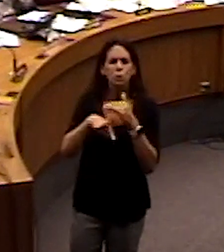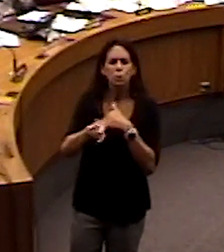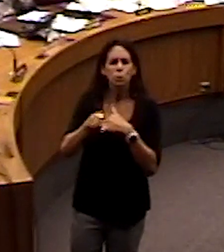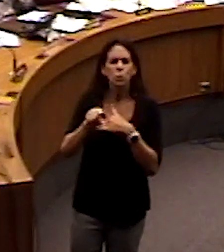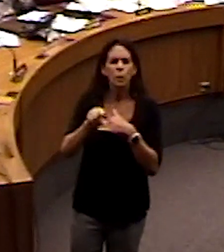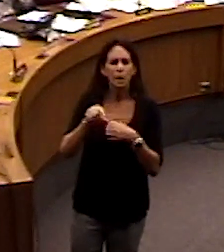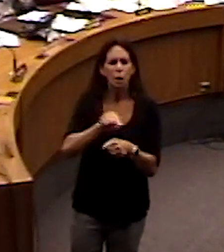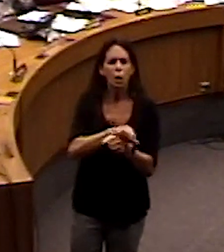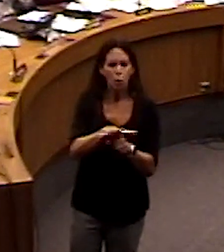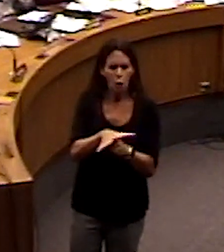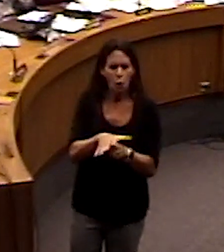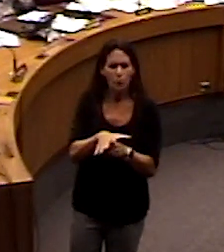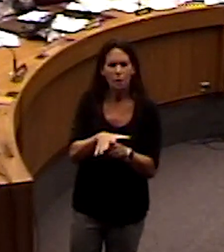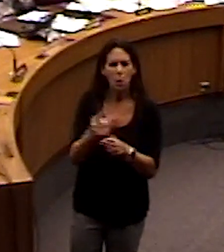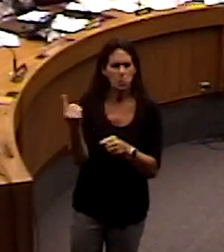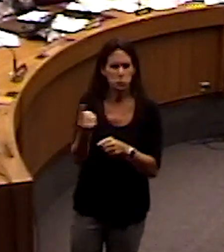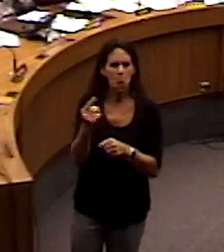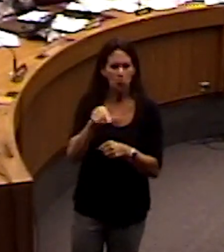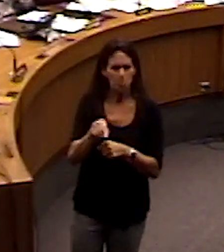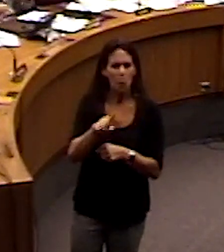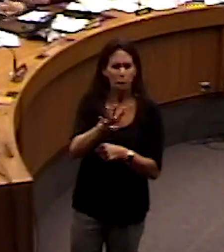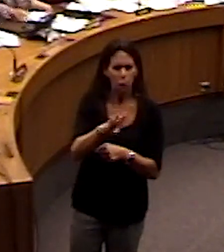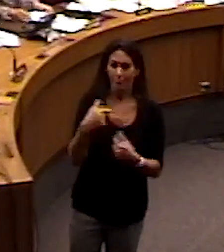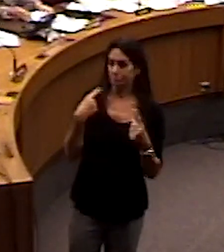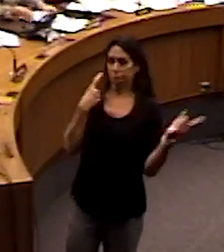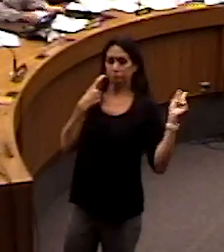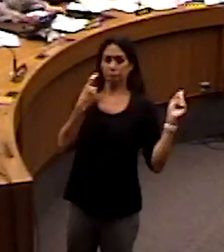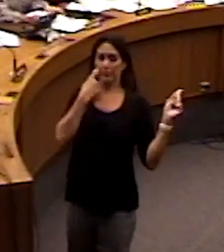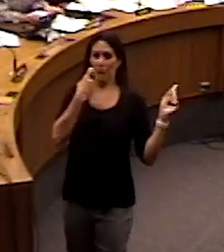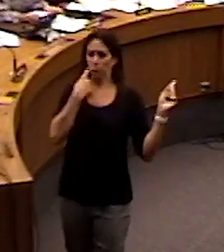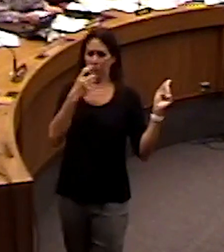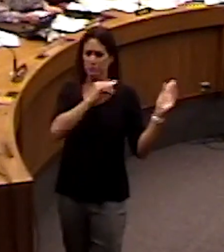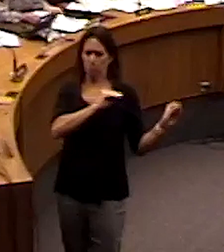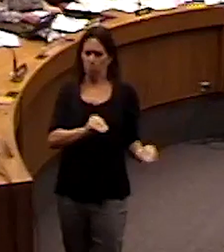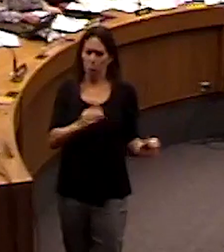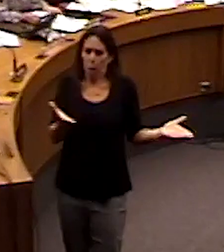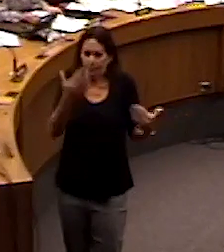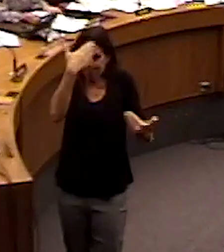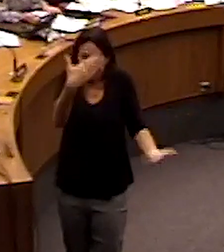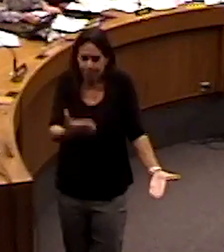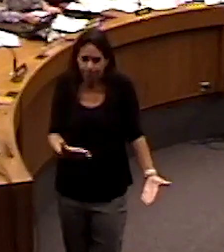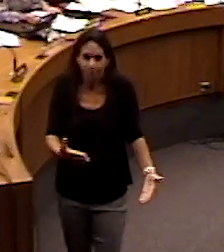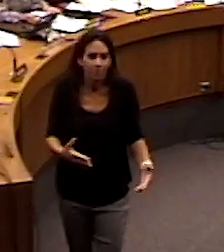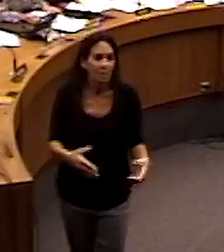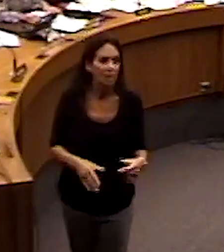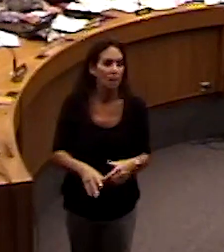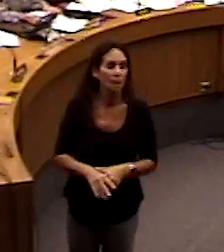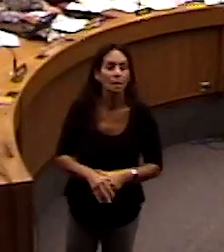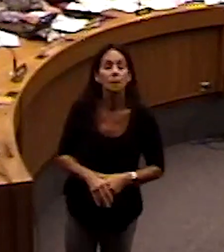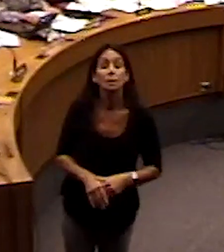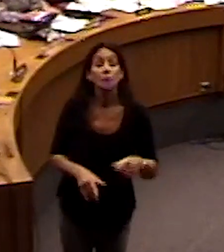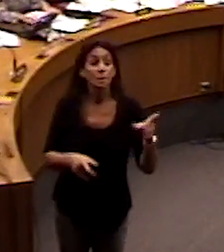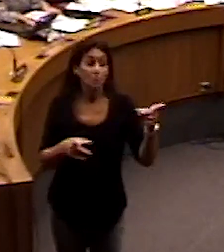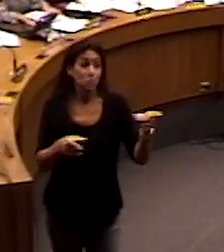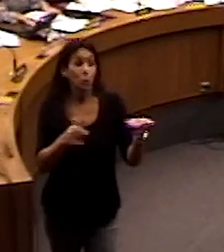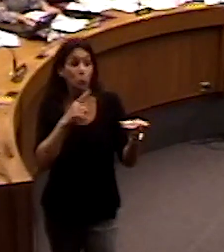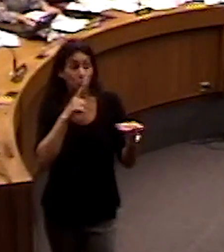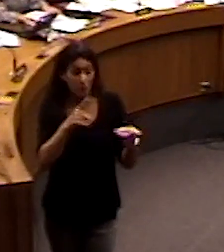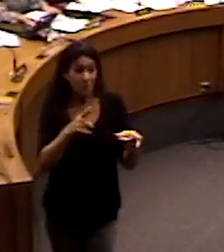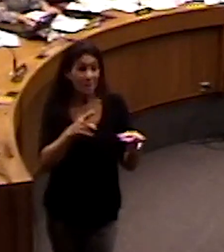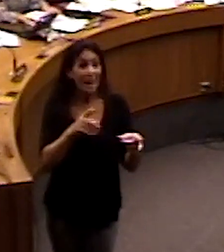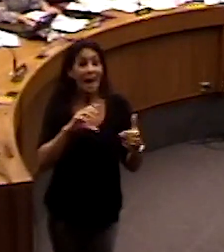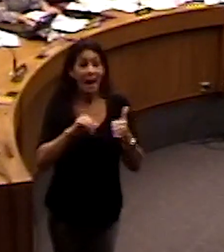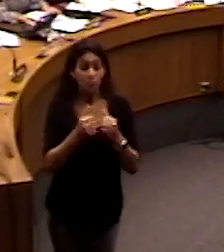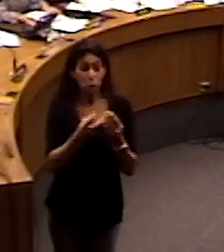in something. Okay, yeah. So the remedy that you have really is noise. You call legal